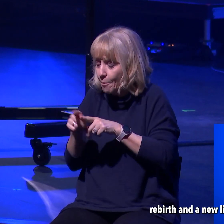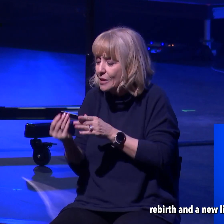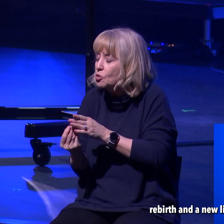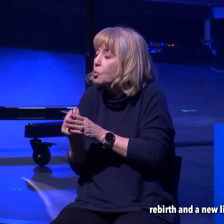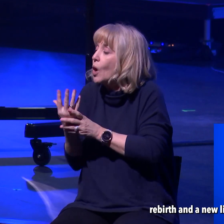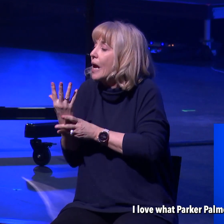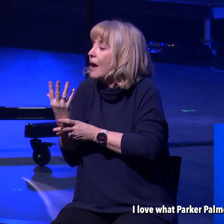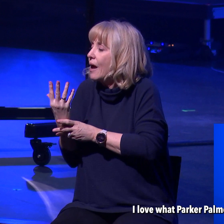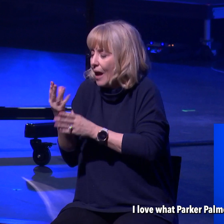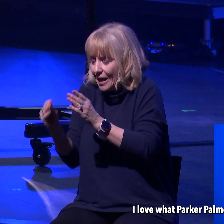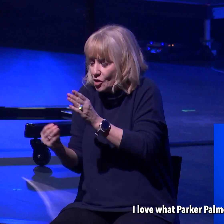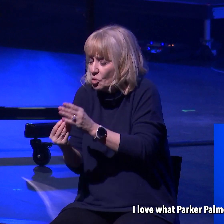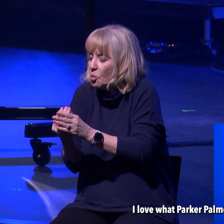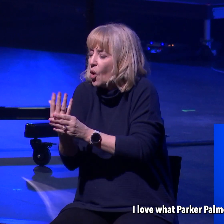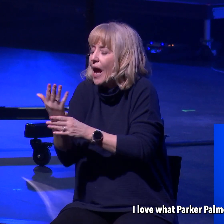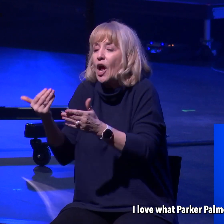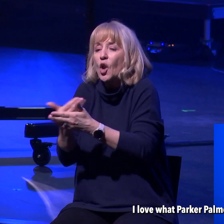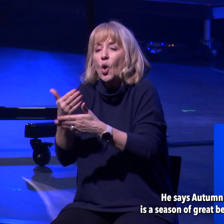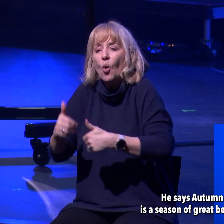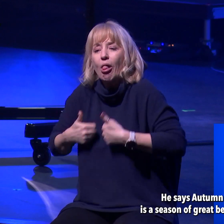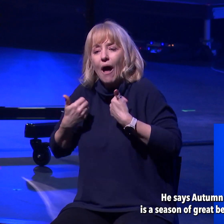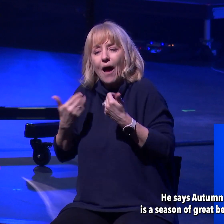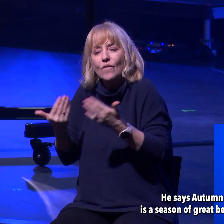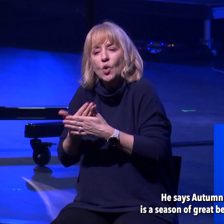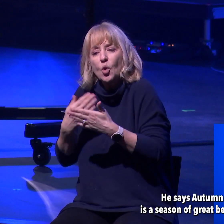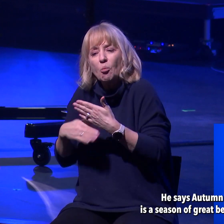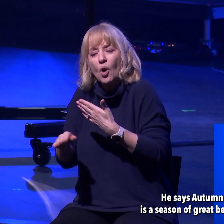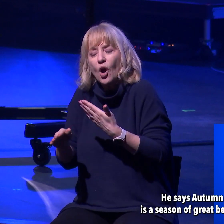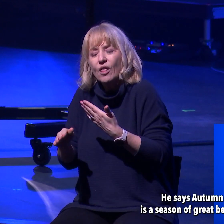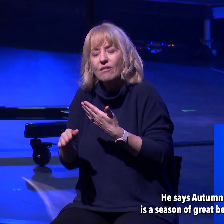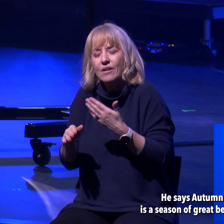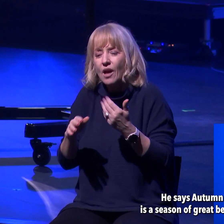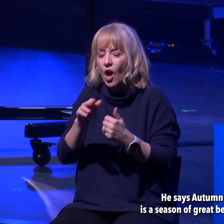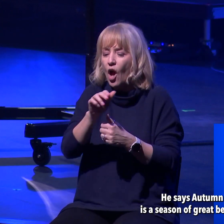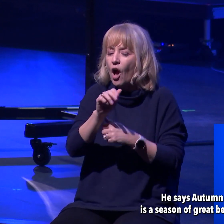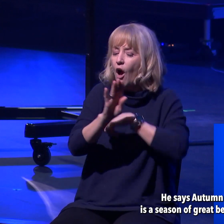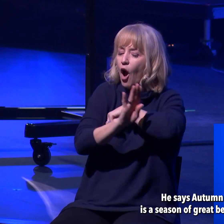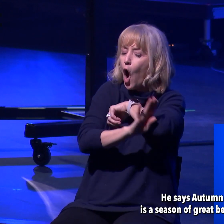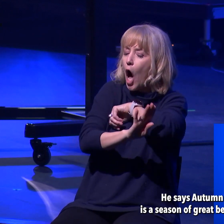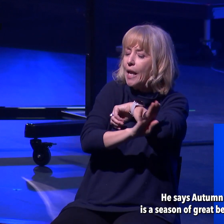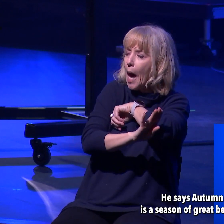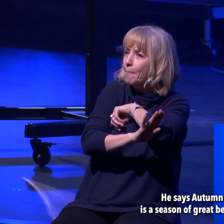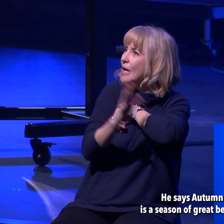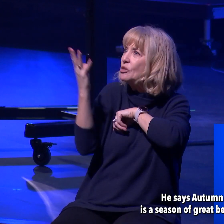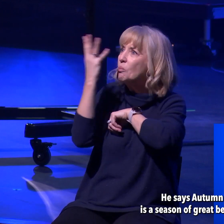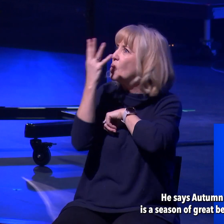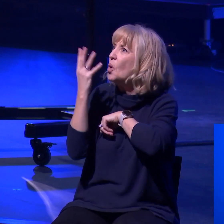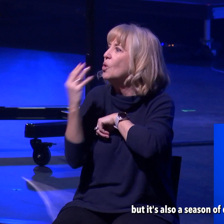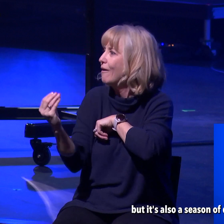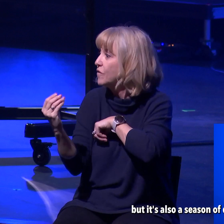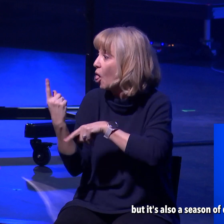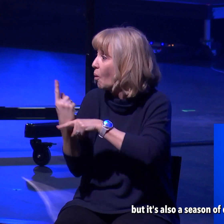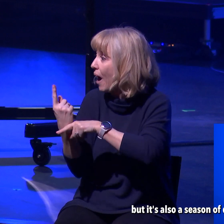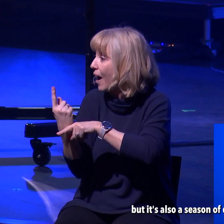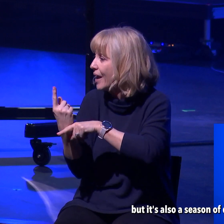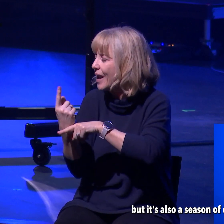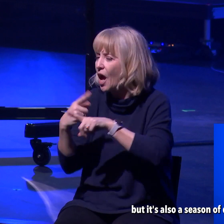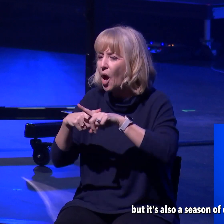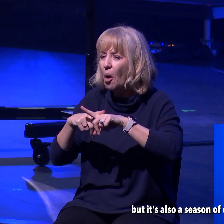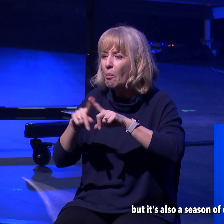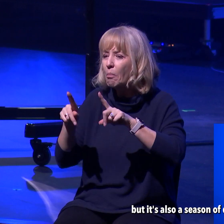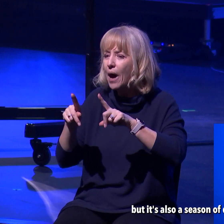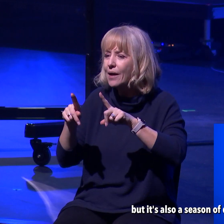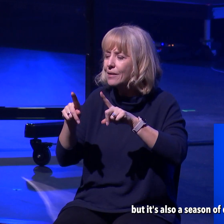life. I love what Parker Palmer says. He says, autumn is a season of great beauty, but it's also a